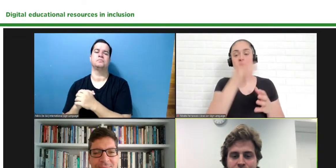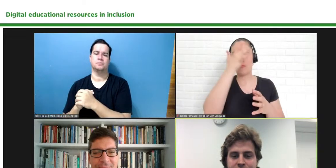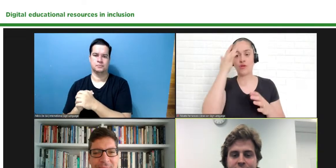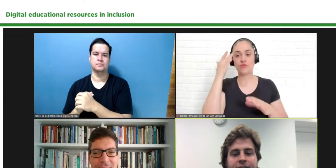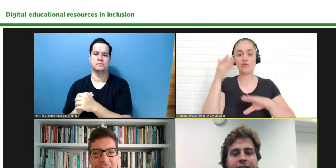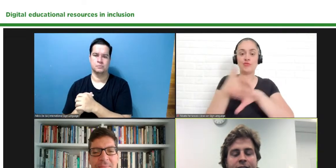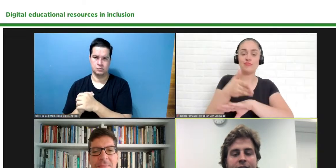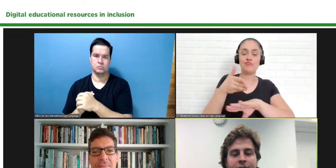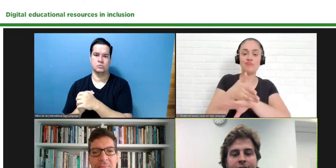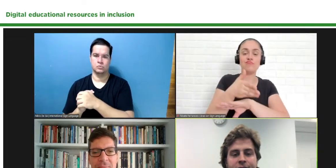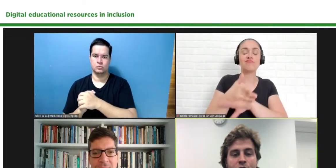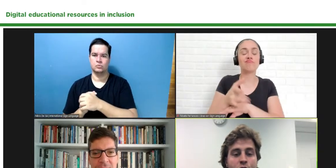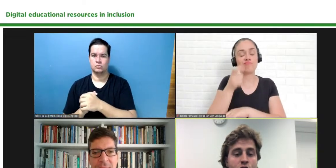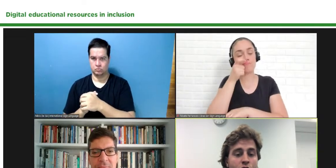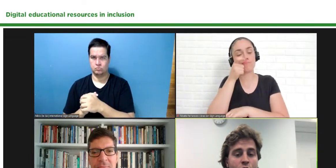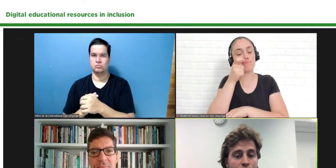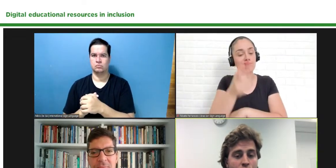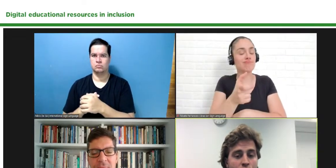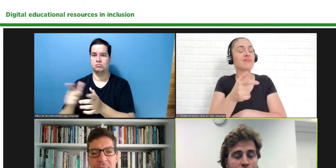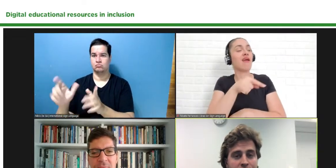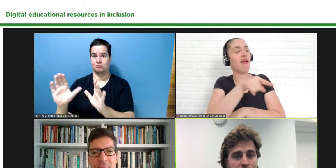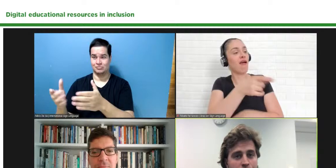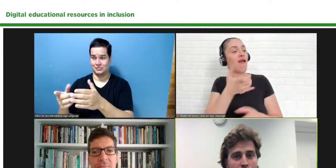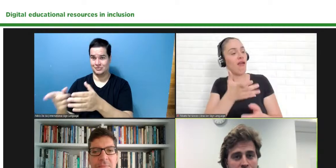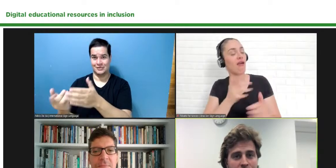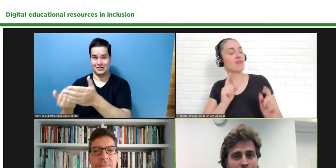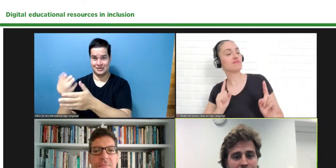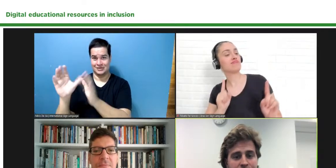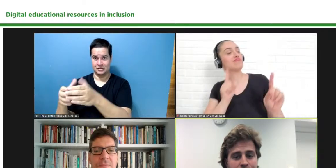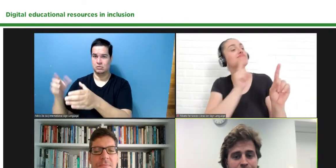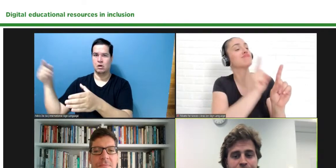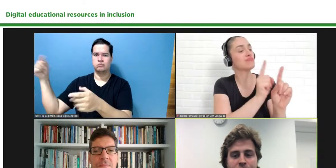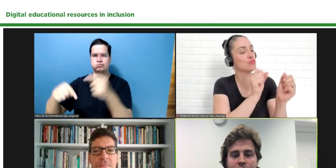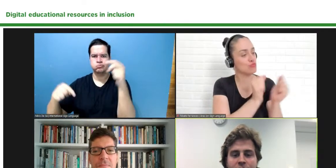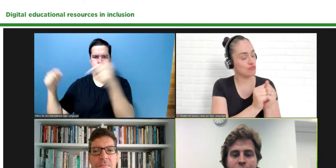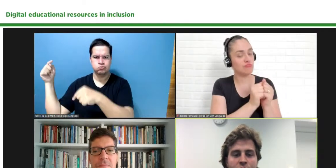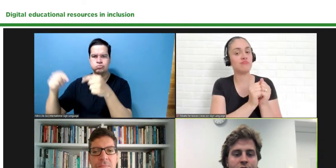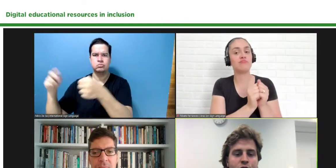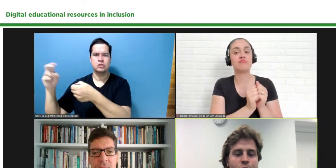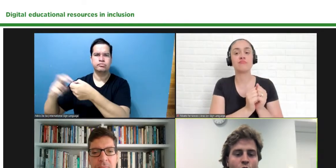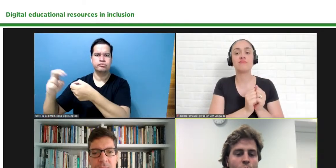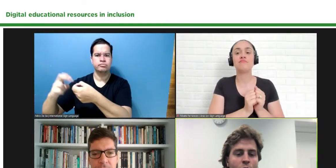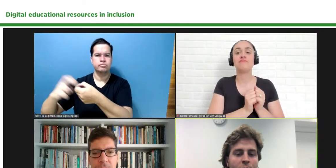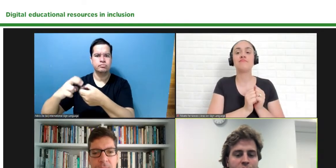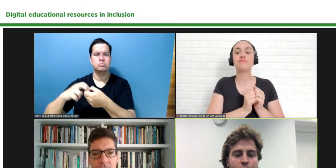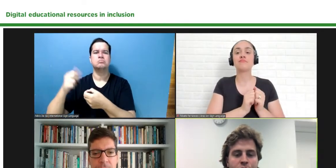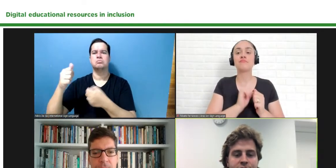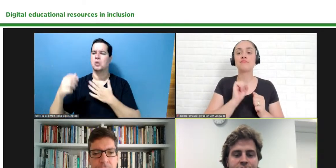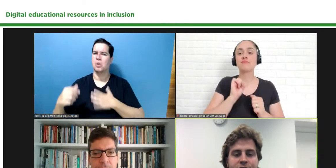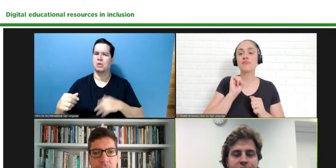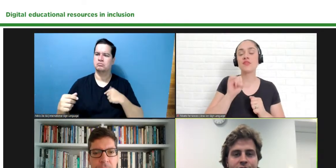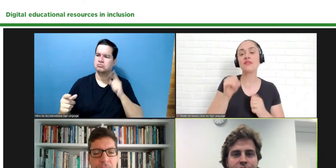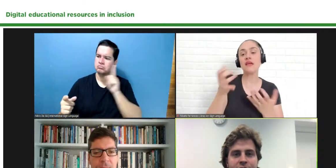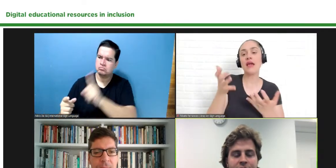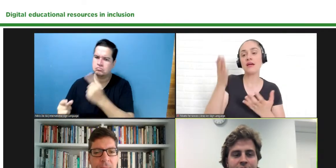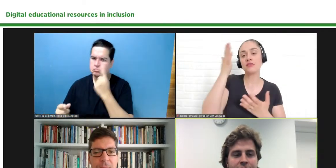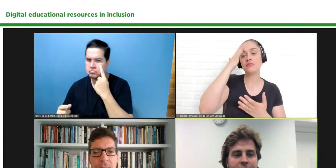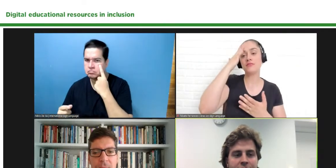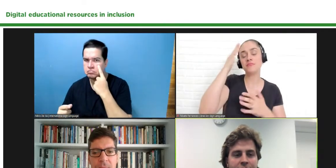show their interest. And of course, you can also contact the Zero Project directly if you're eager to know more about the community's